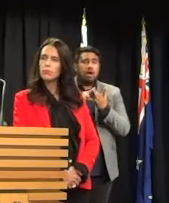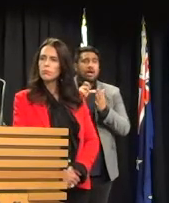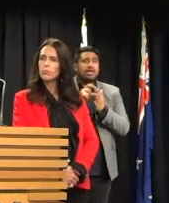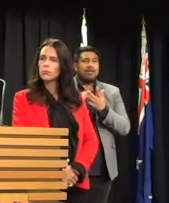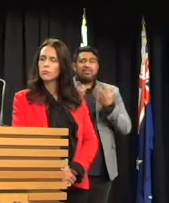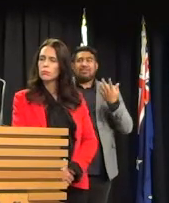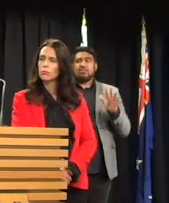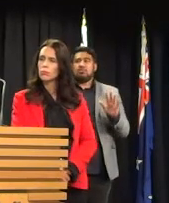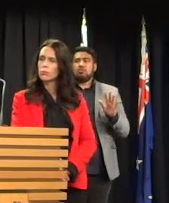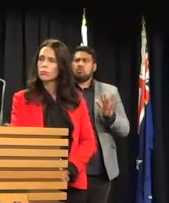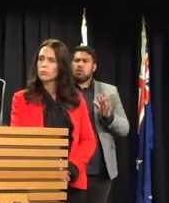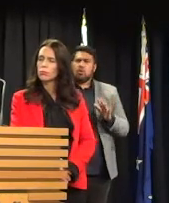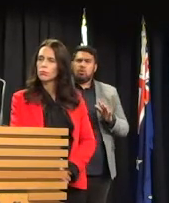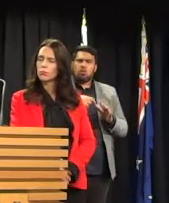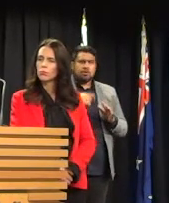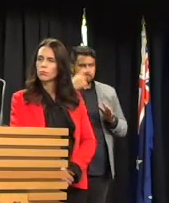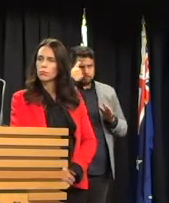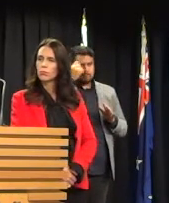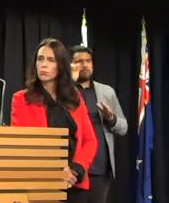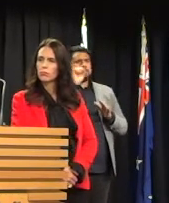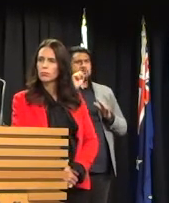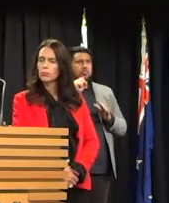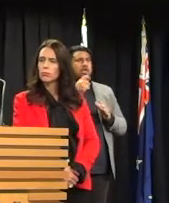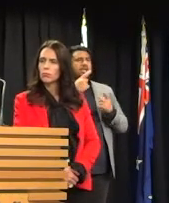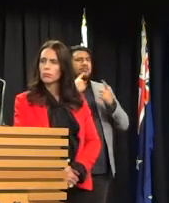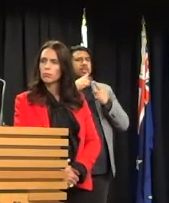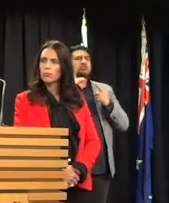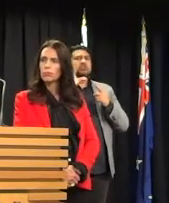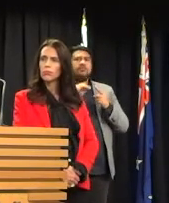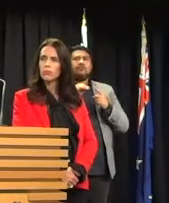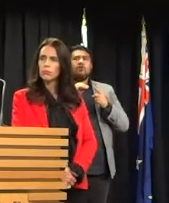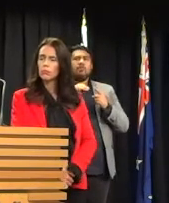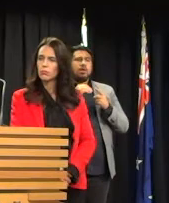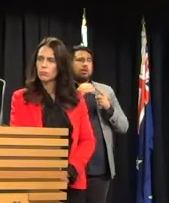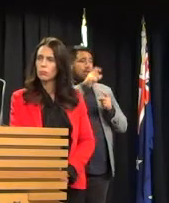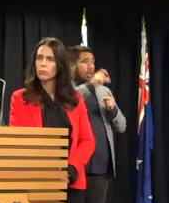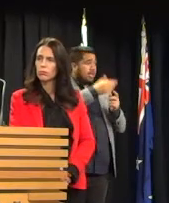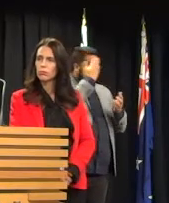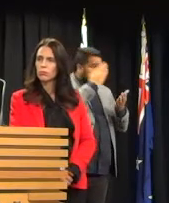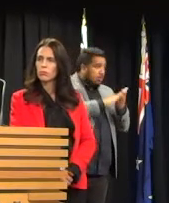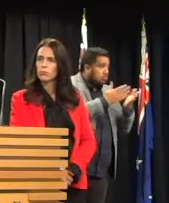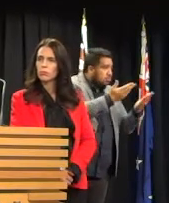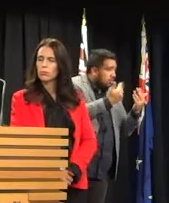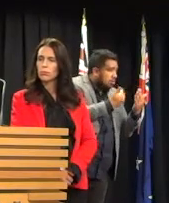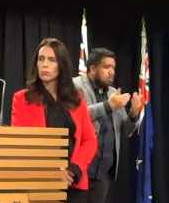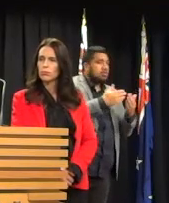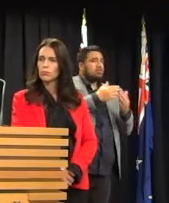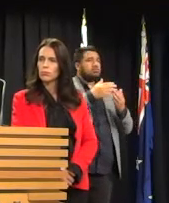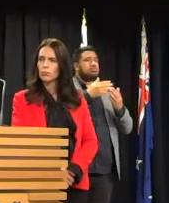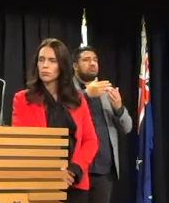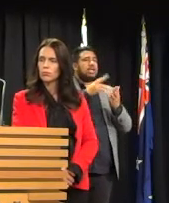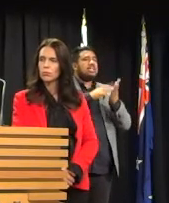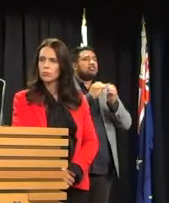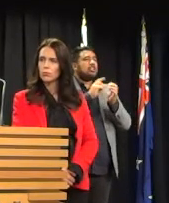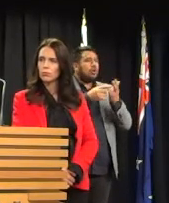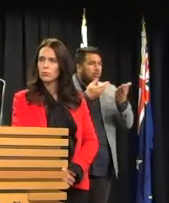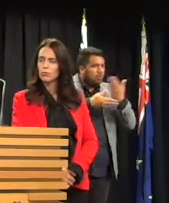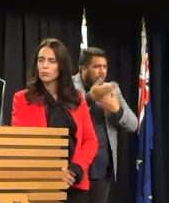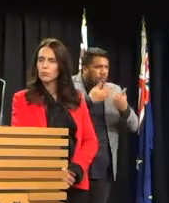and taking seriously the information that we can get from client experiences, NGO interactions, and